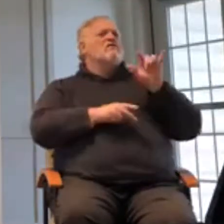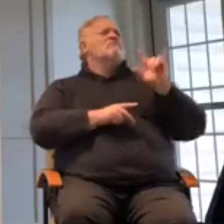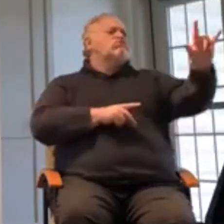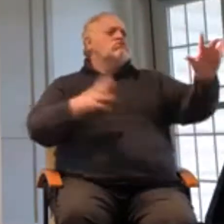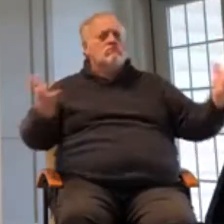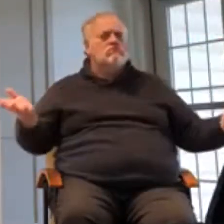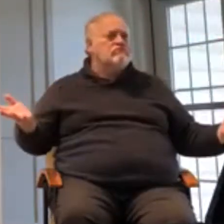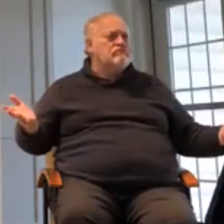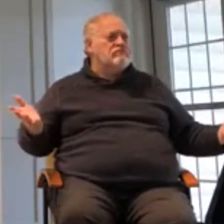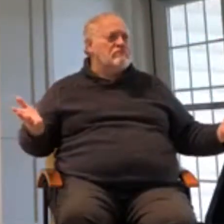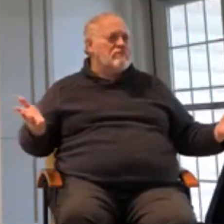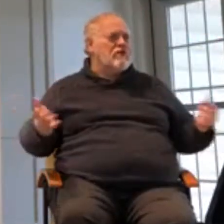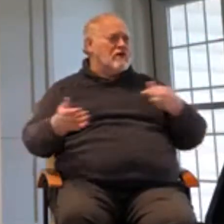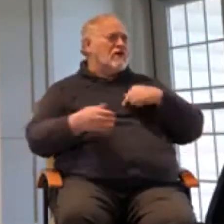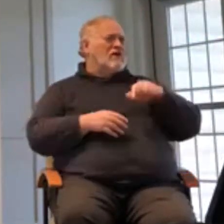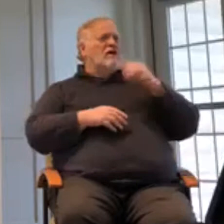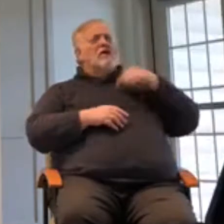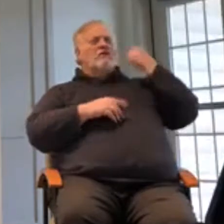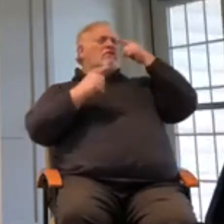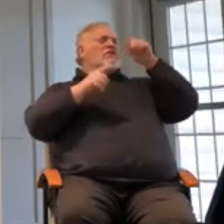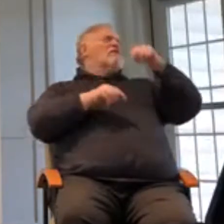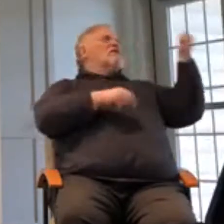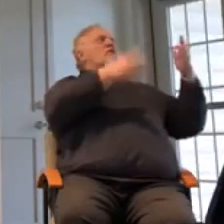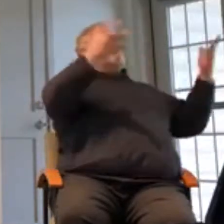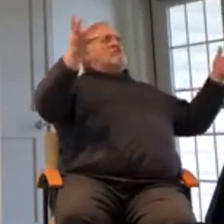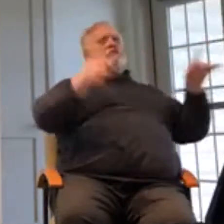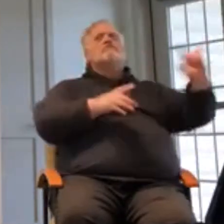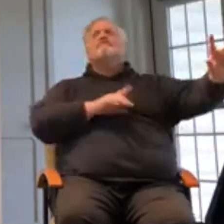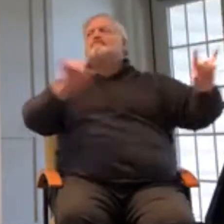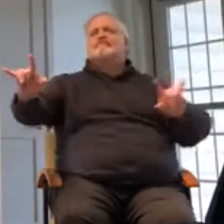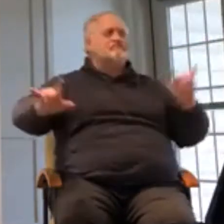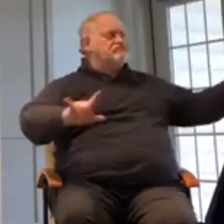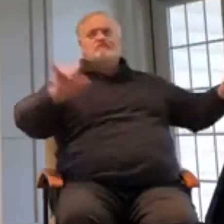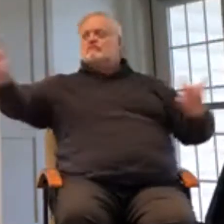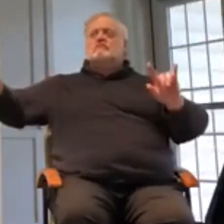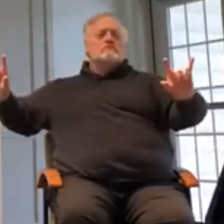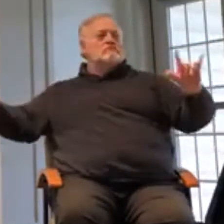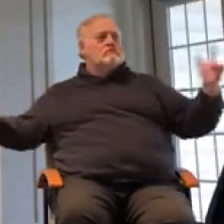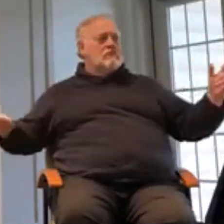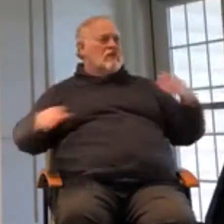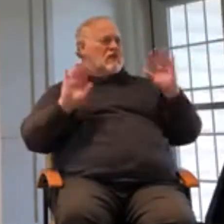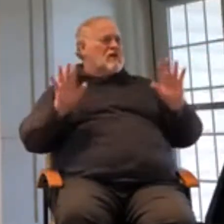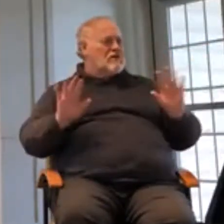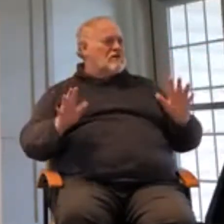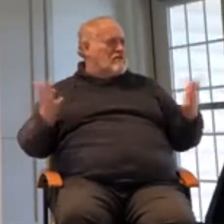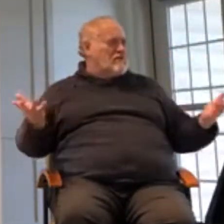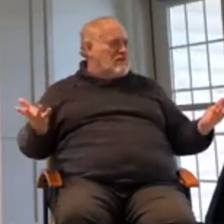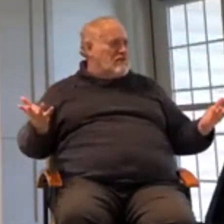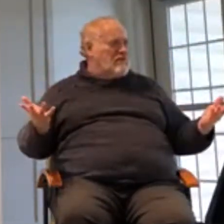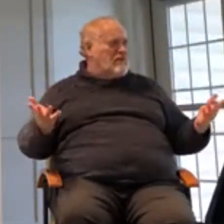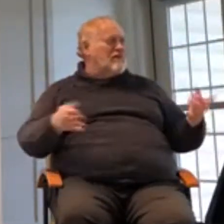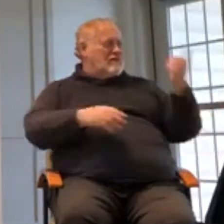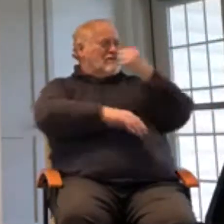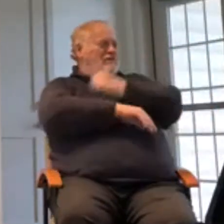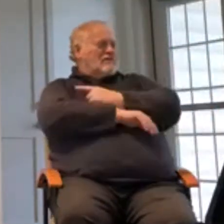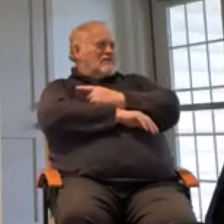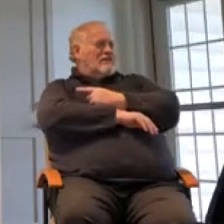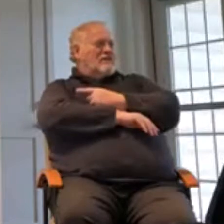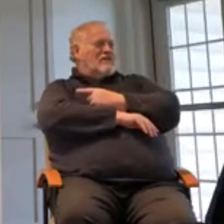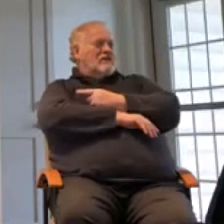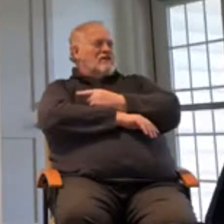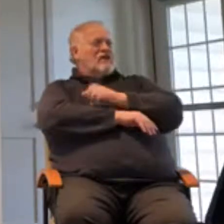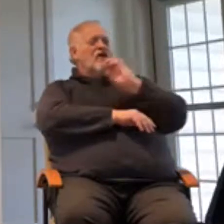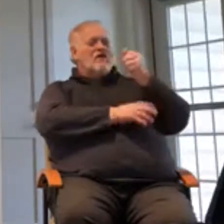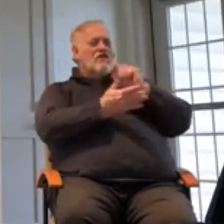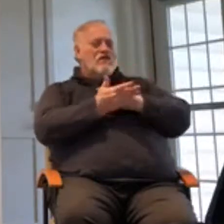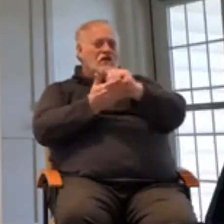almost like I had something else on my mind, you know. And look, man, this is Sunday. This is the day he rose. In a couple of weeks,